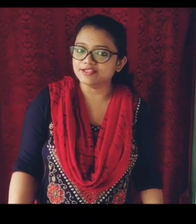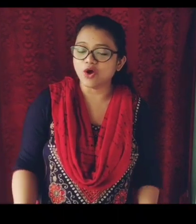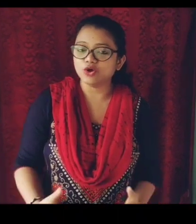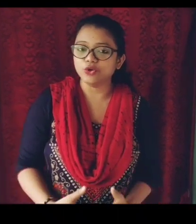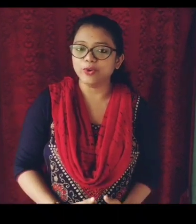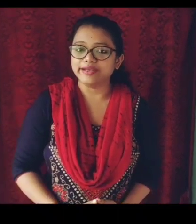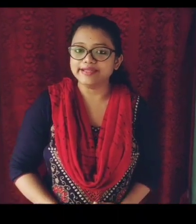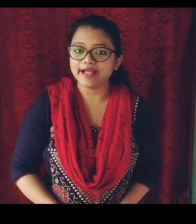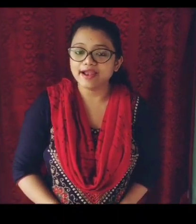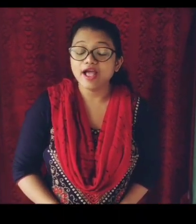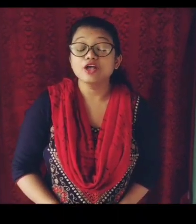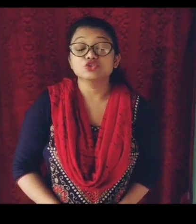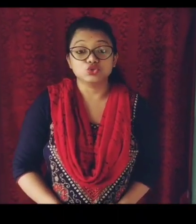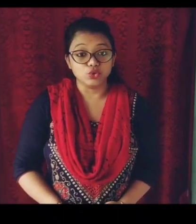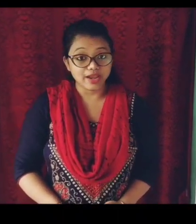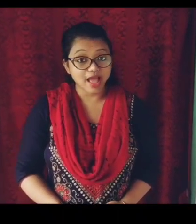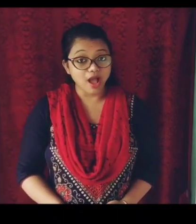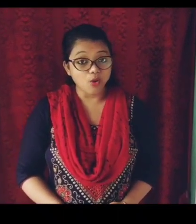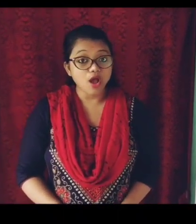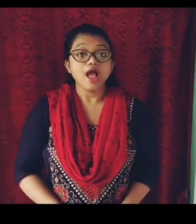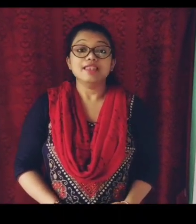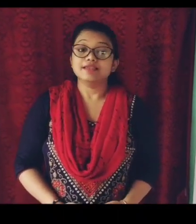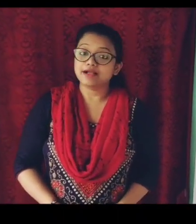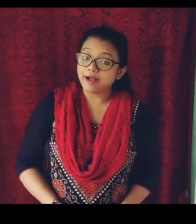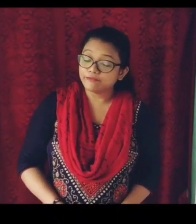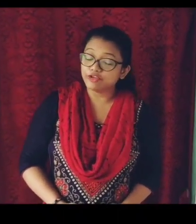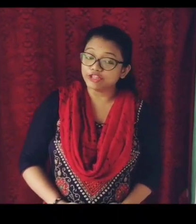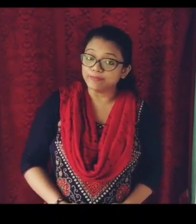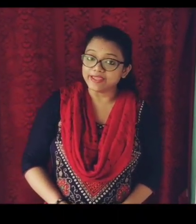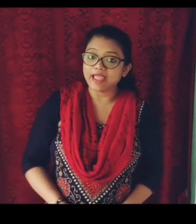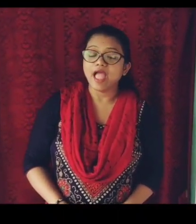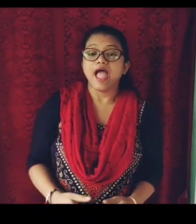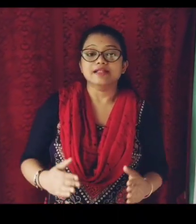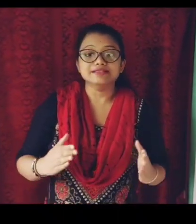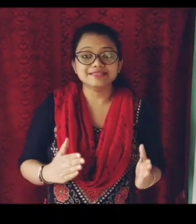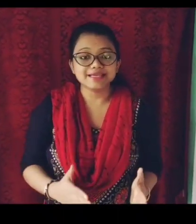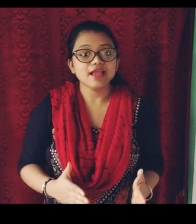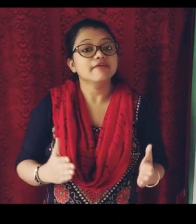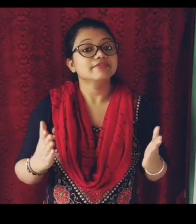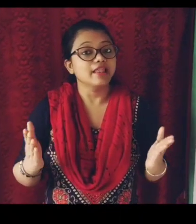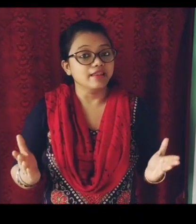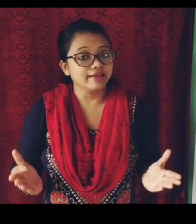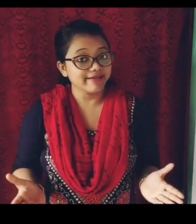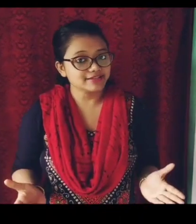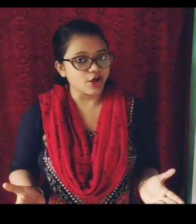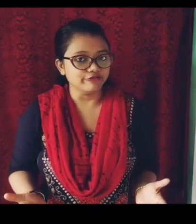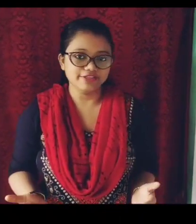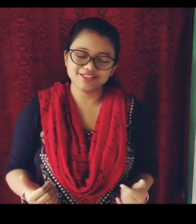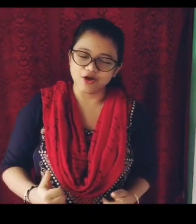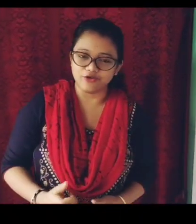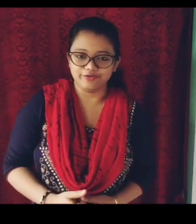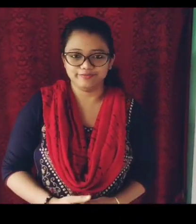song Do a Deer. So now come with me and see the lyrics of the song.